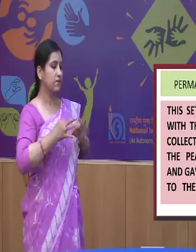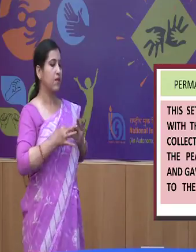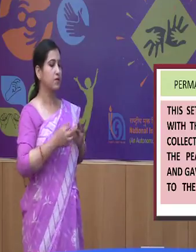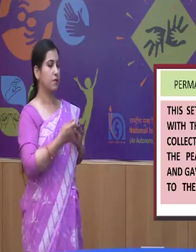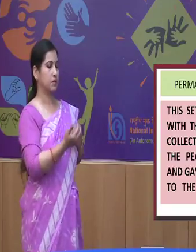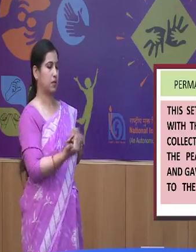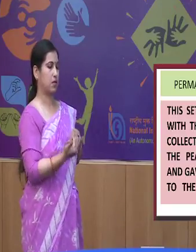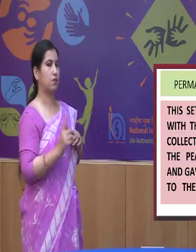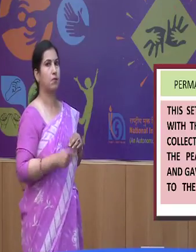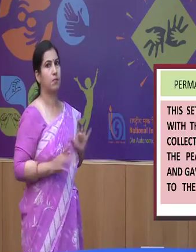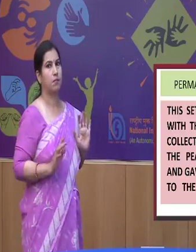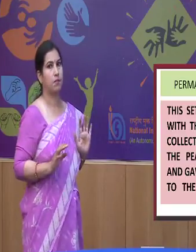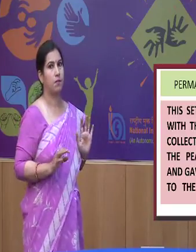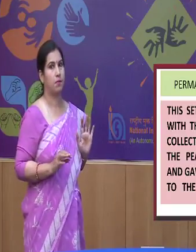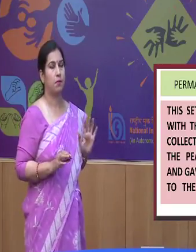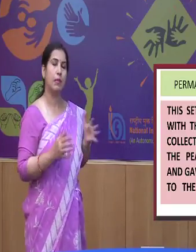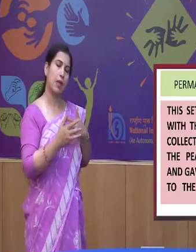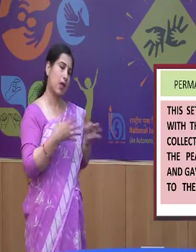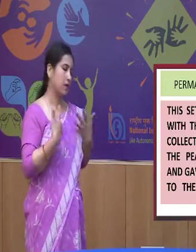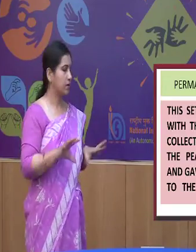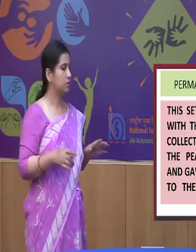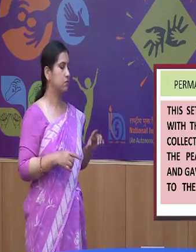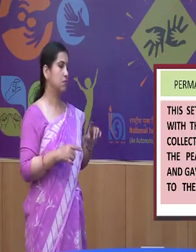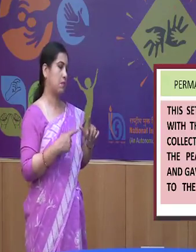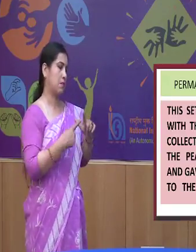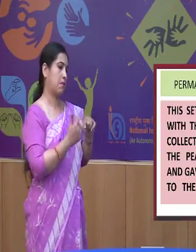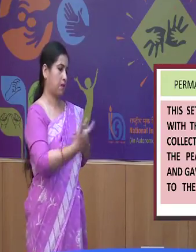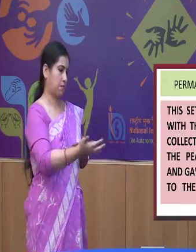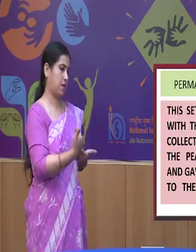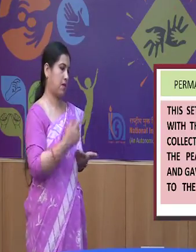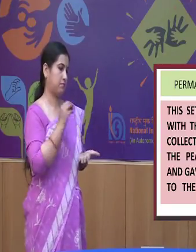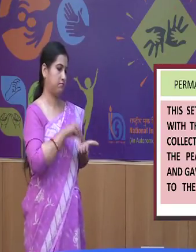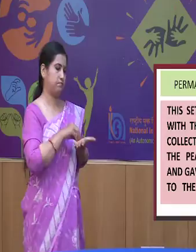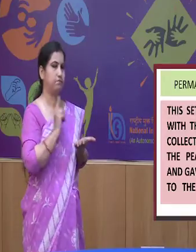sum of money as revenue.